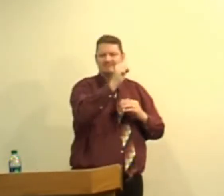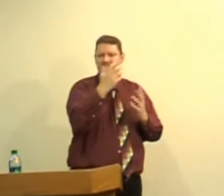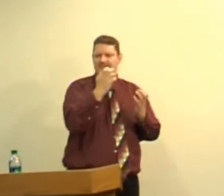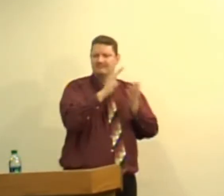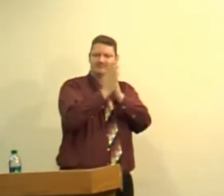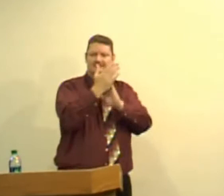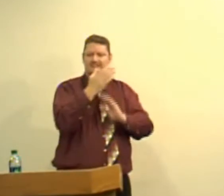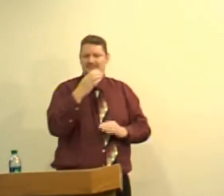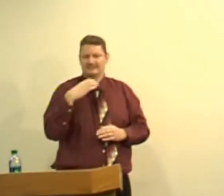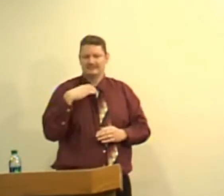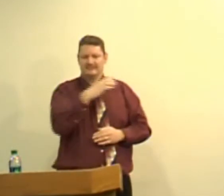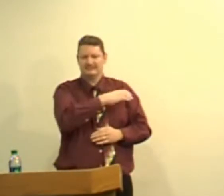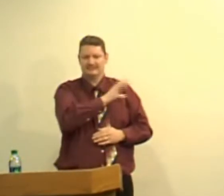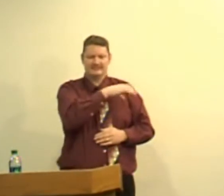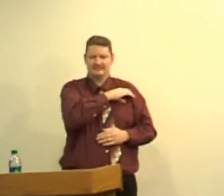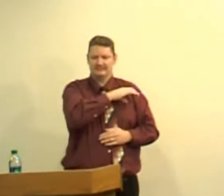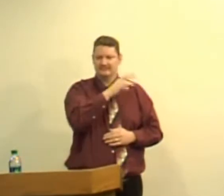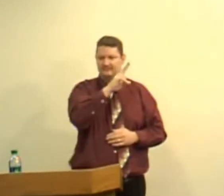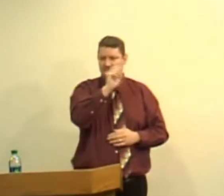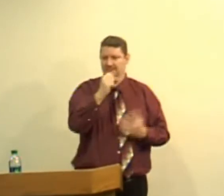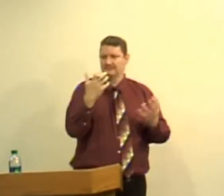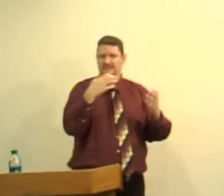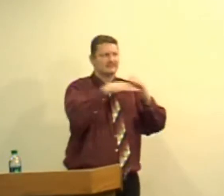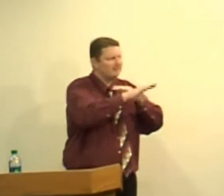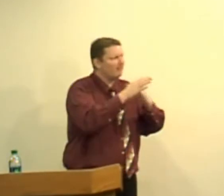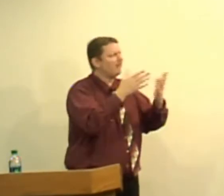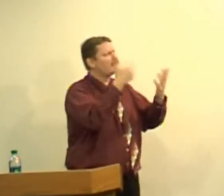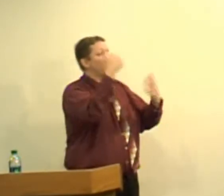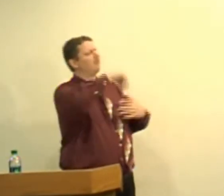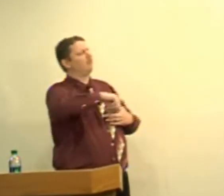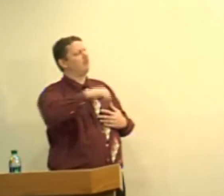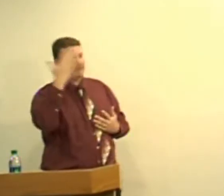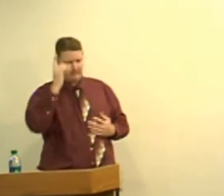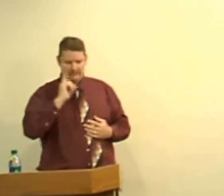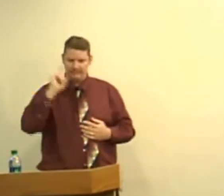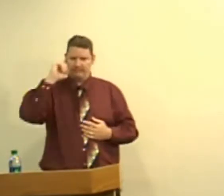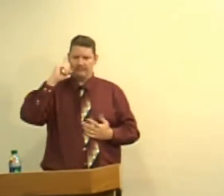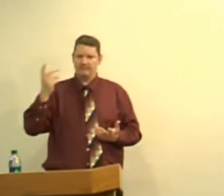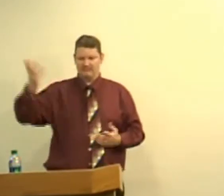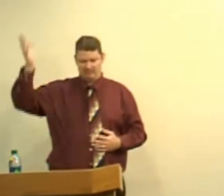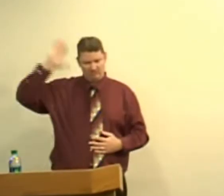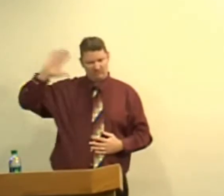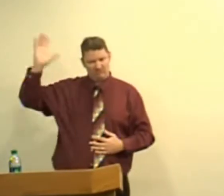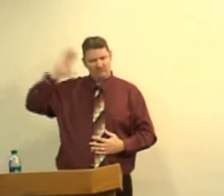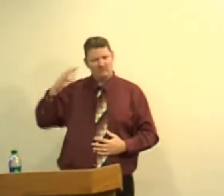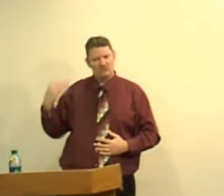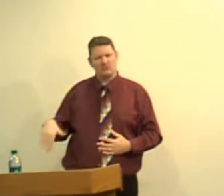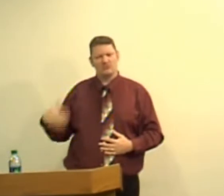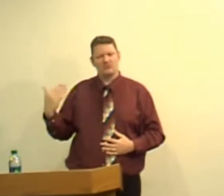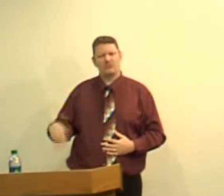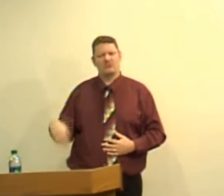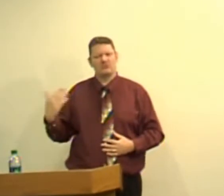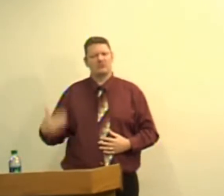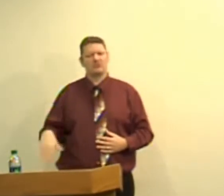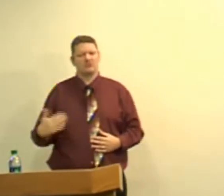And deaf people who wanted to come into the United States, and wanted to, they were denied this back in the past.